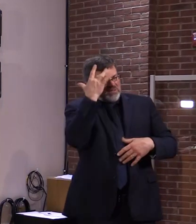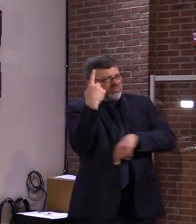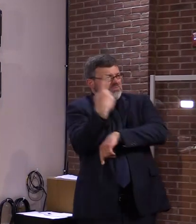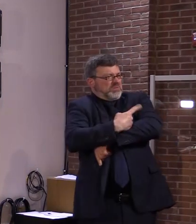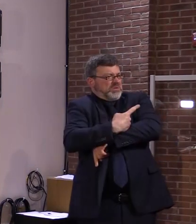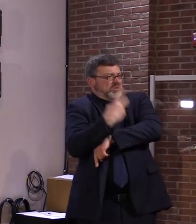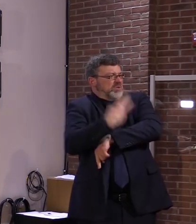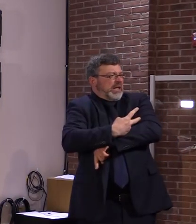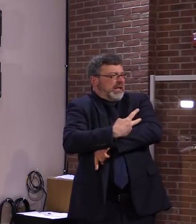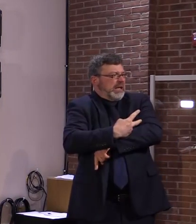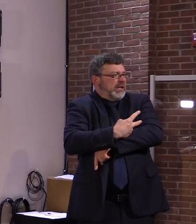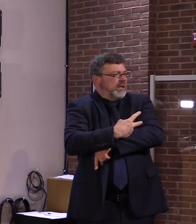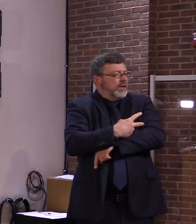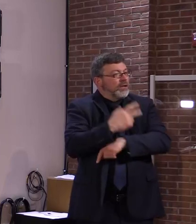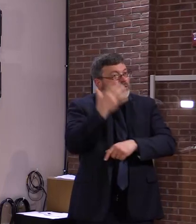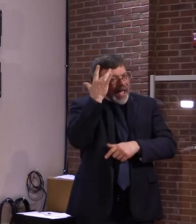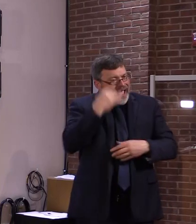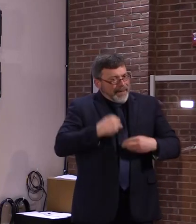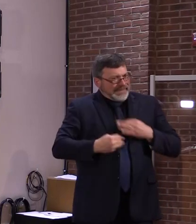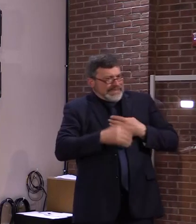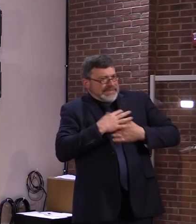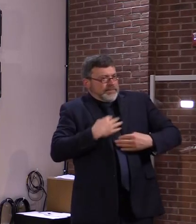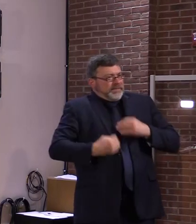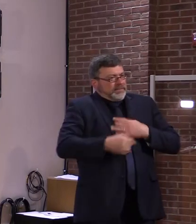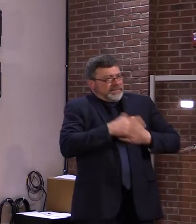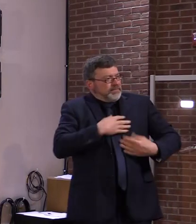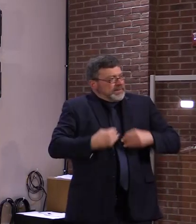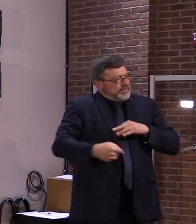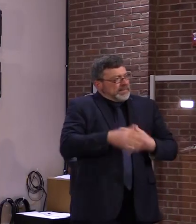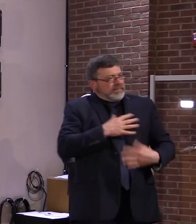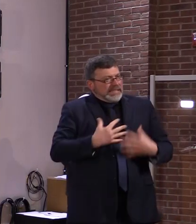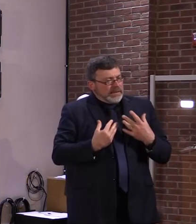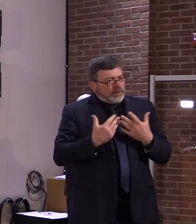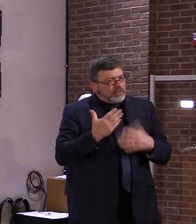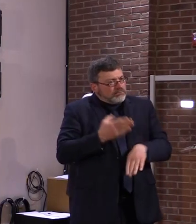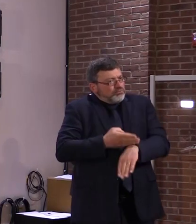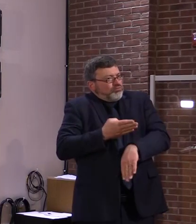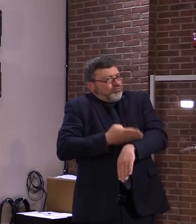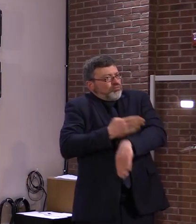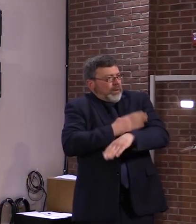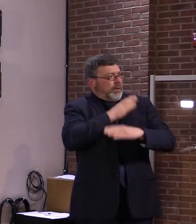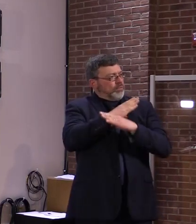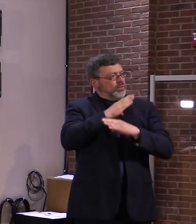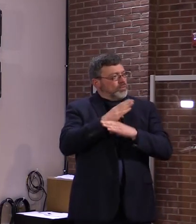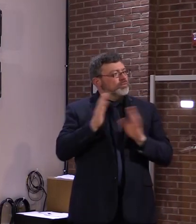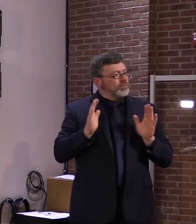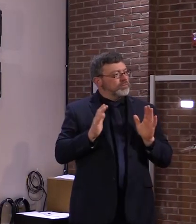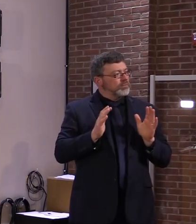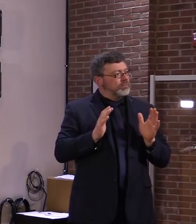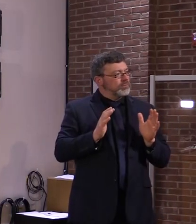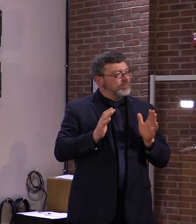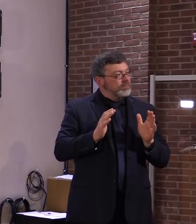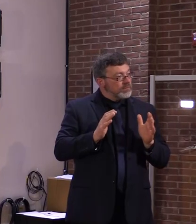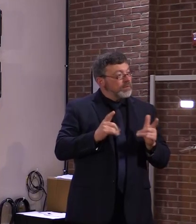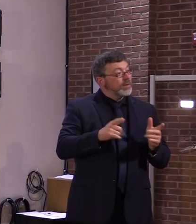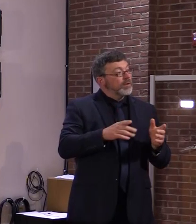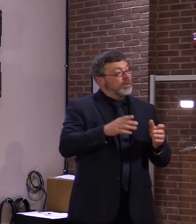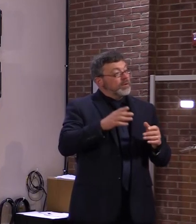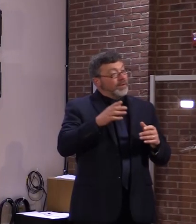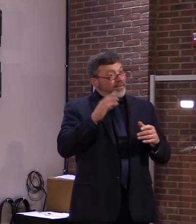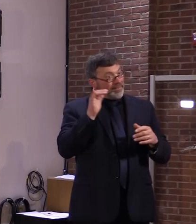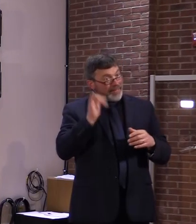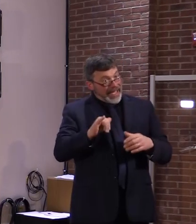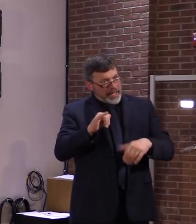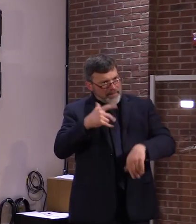your pediatrician should also be a trusted resource for you if you have any questions. I want to thank all of the